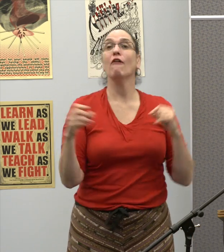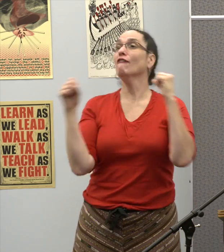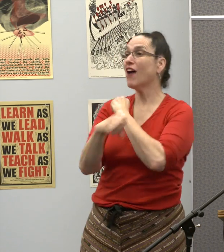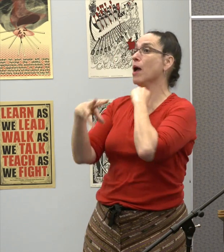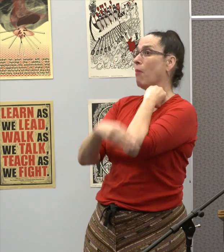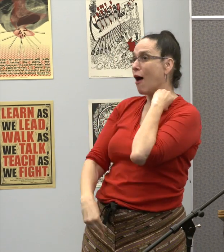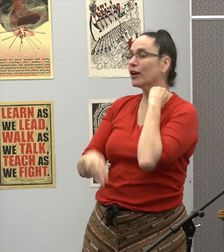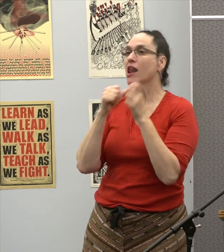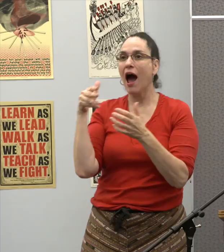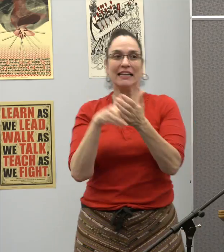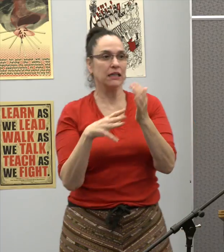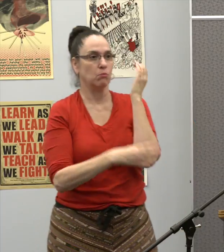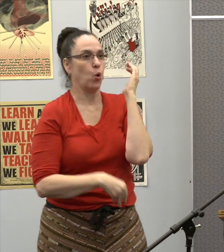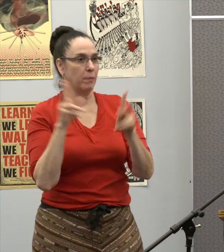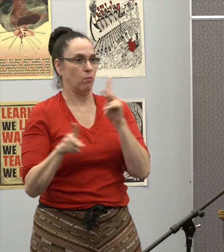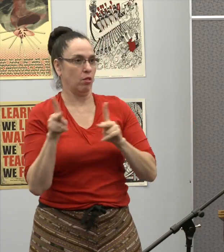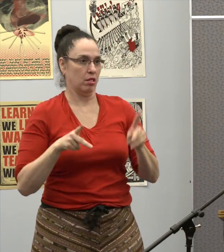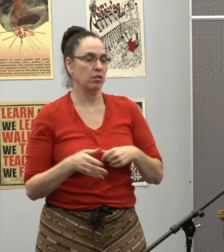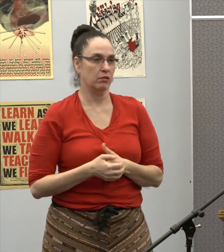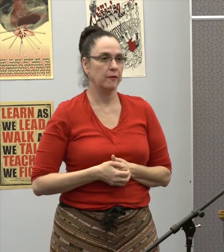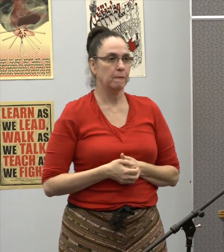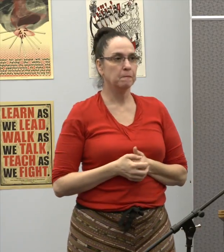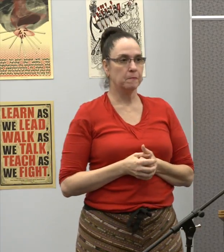Not the poor. Thank you.